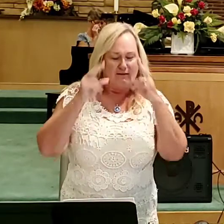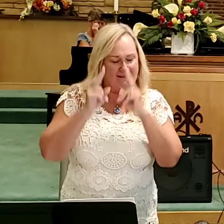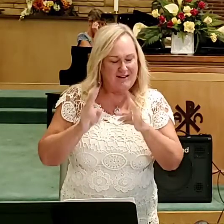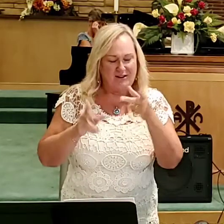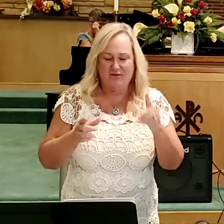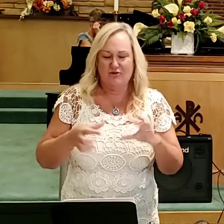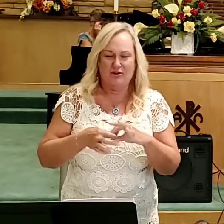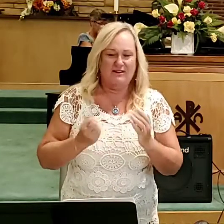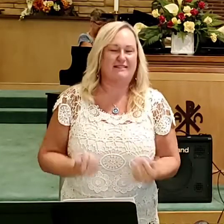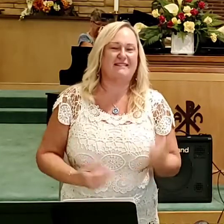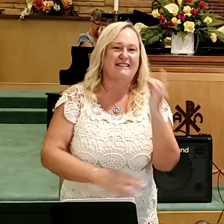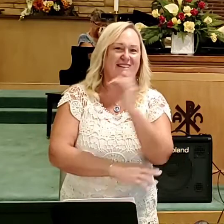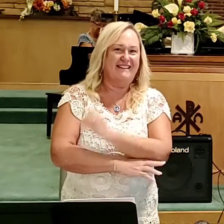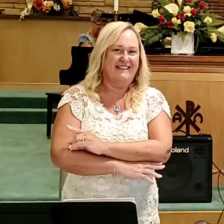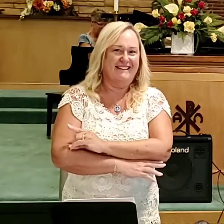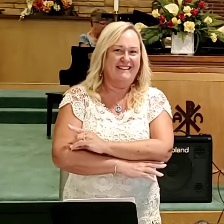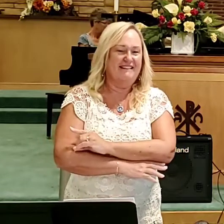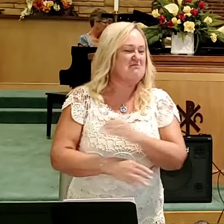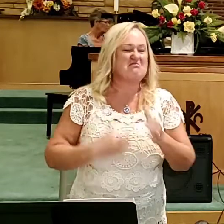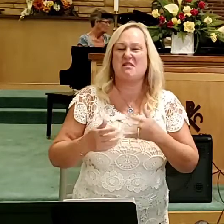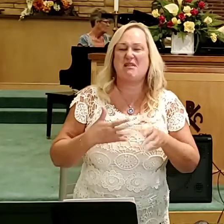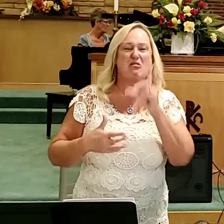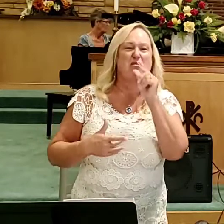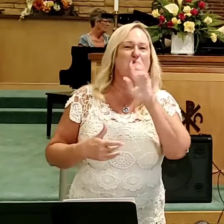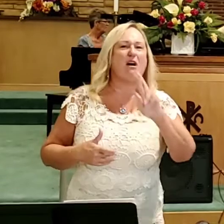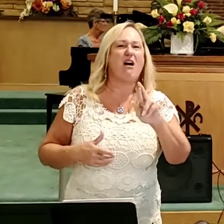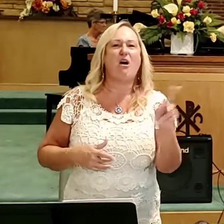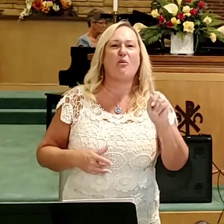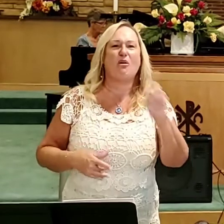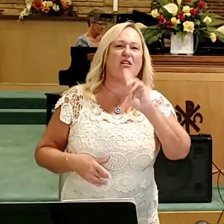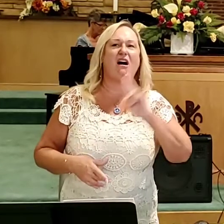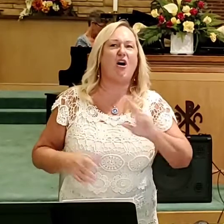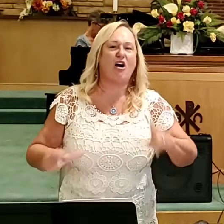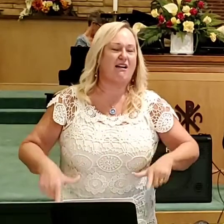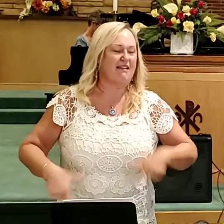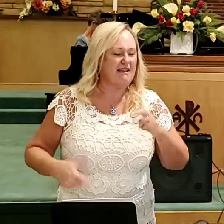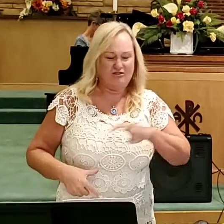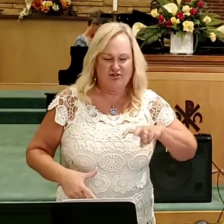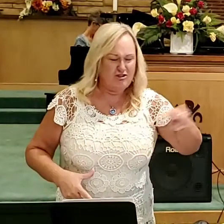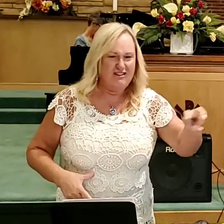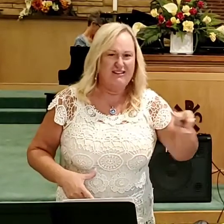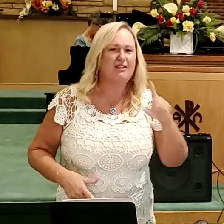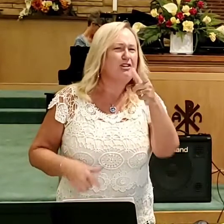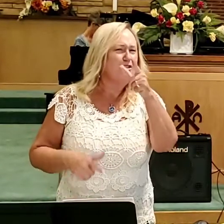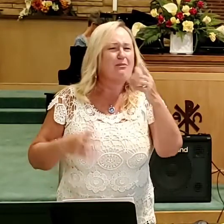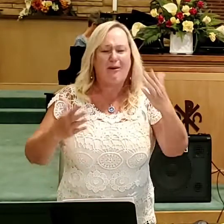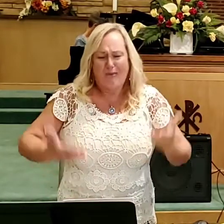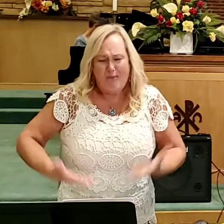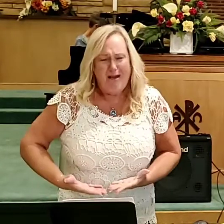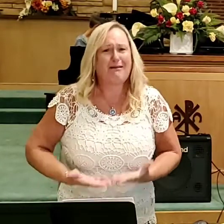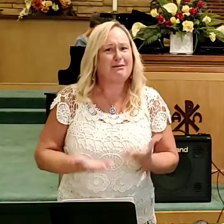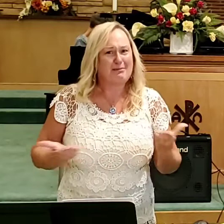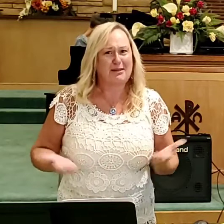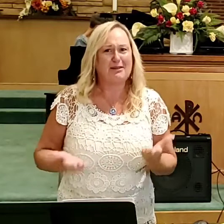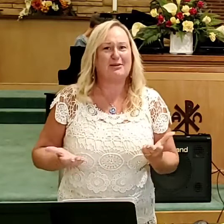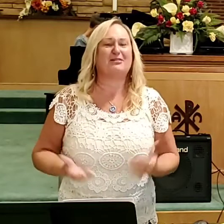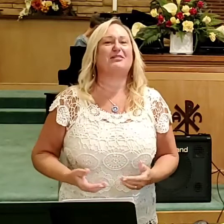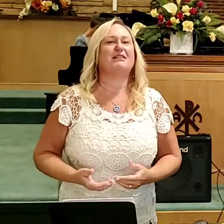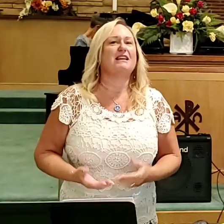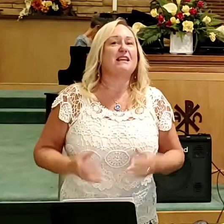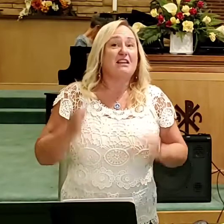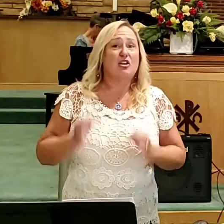you've joined us today. No matter who you are or where you are on life's journey, you are welcome. If you